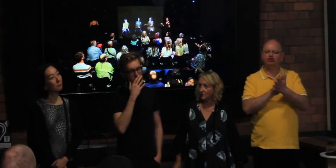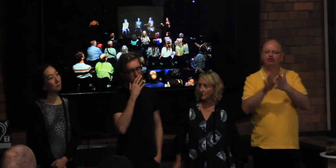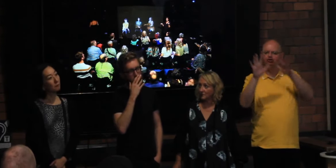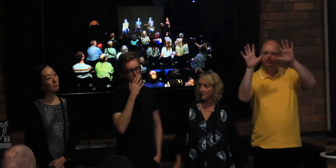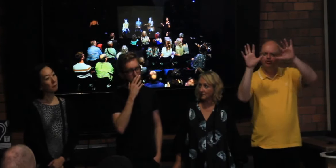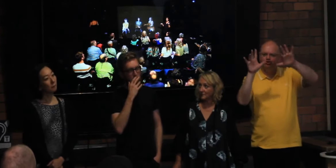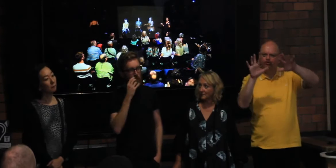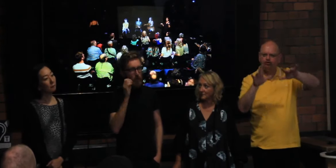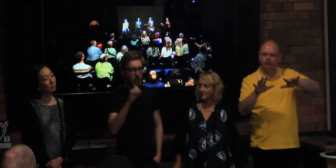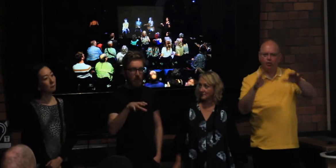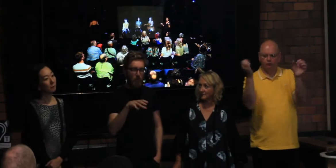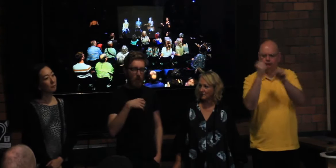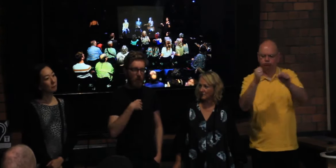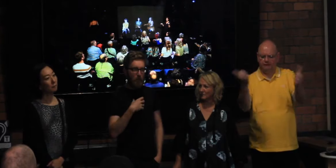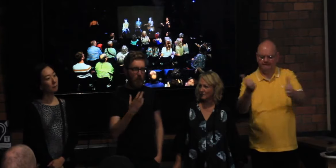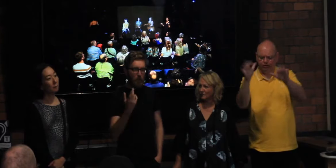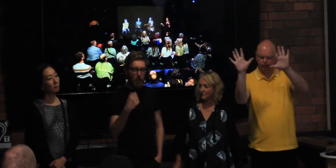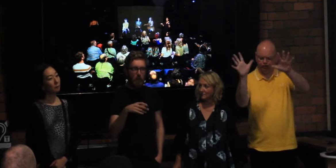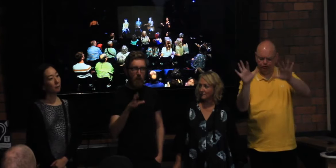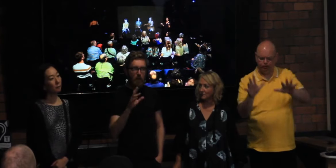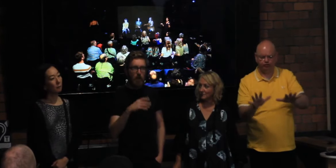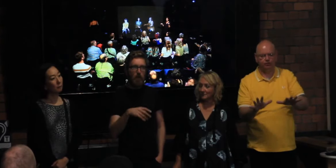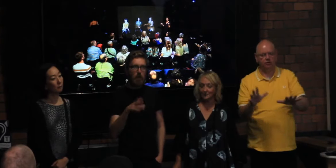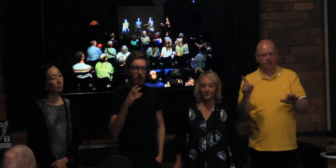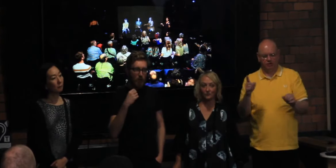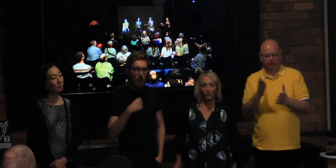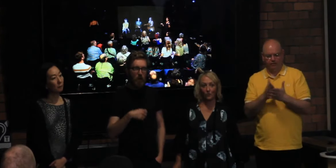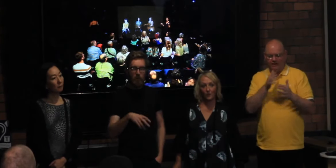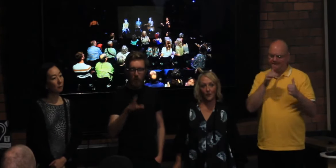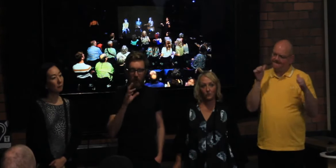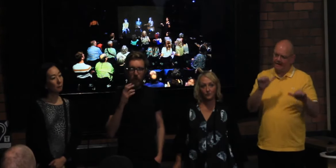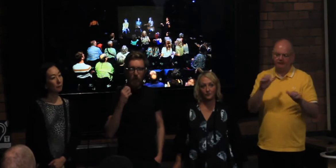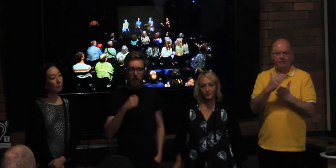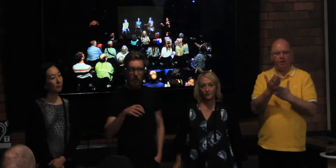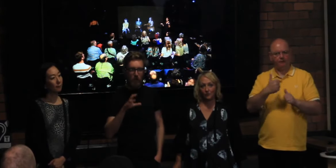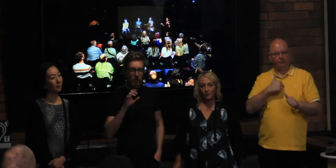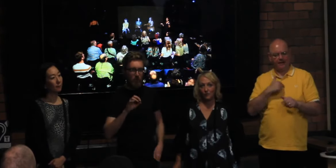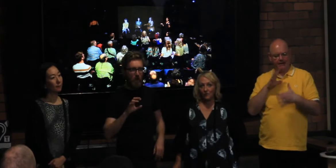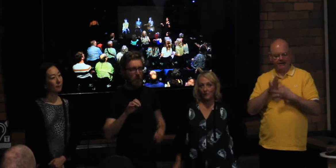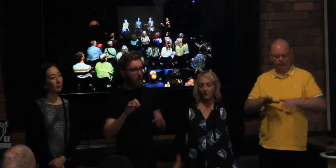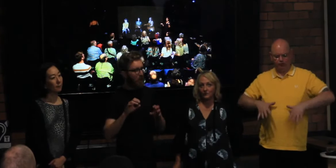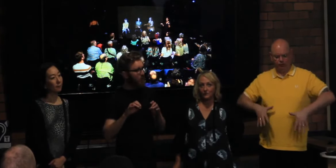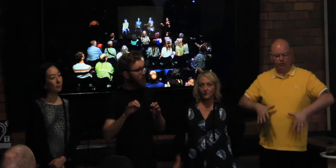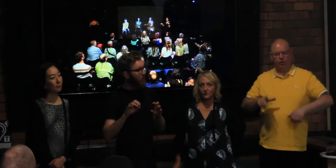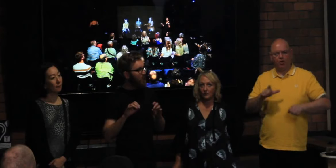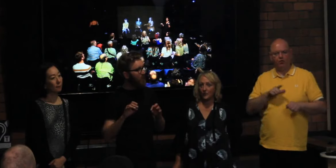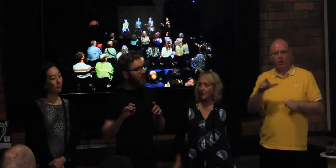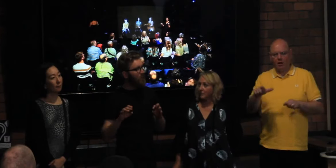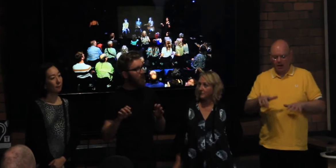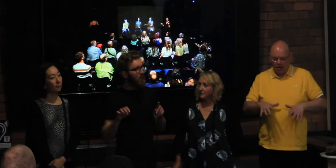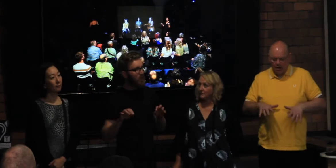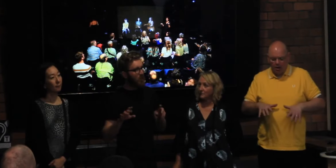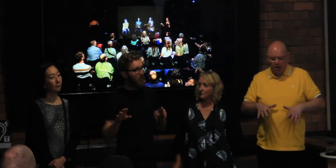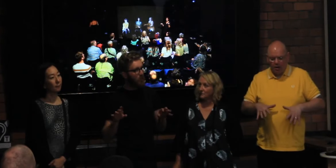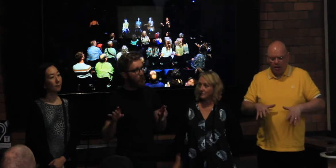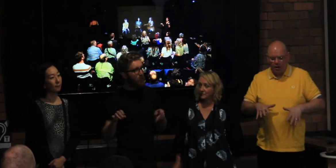explosions. And that's a kind of really favourite bit of mine in terms of the kind of vibration work there, because it manages to be very delicate,